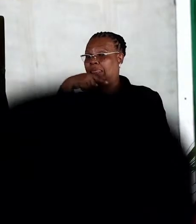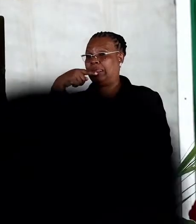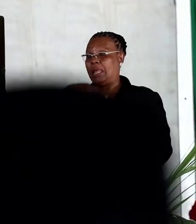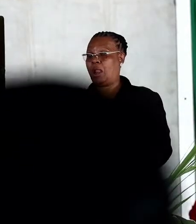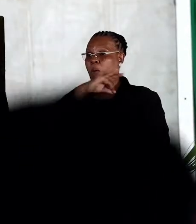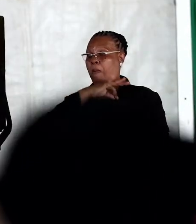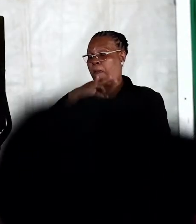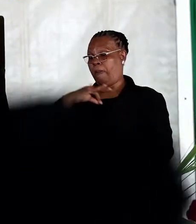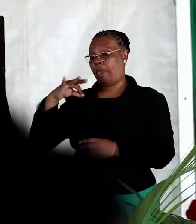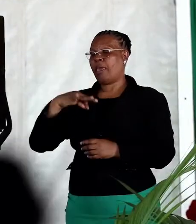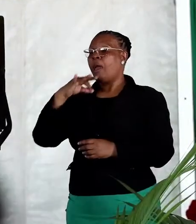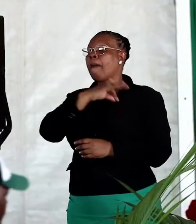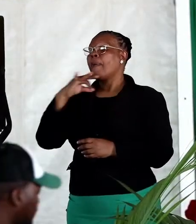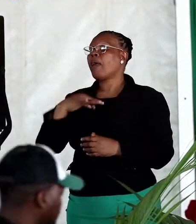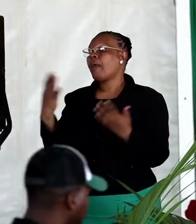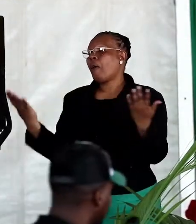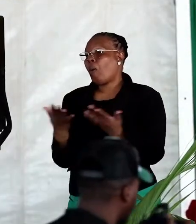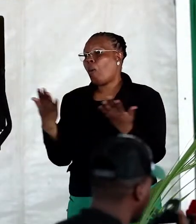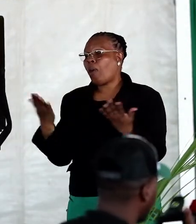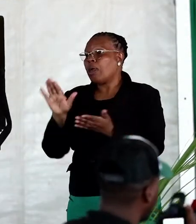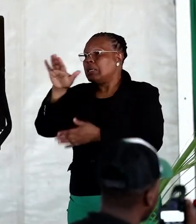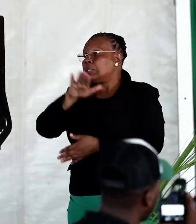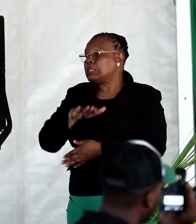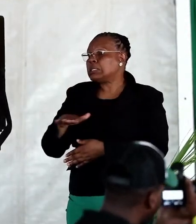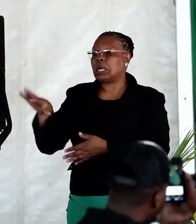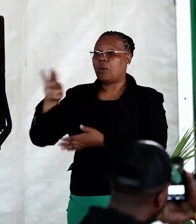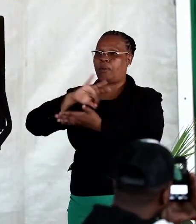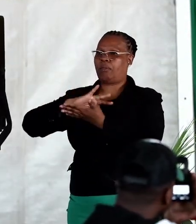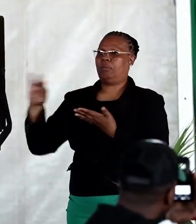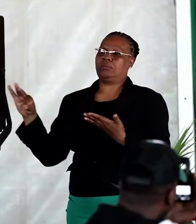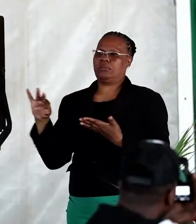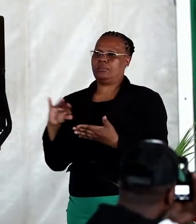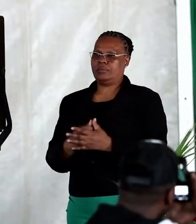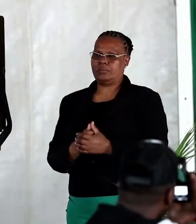Singatsho ngoku. Uso dolobu, e dolobu, e clean.